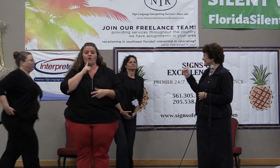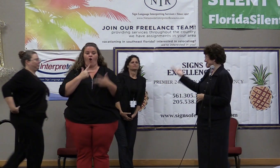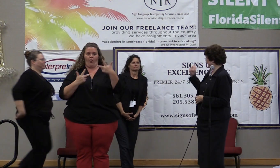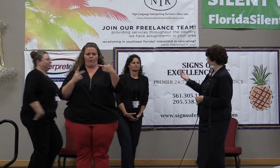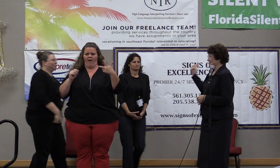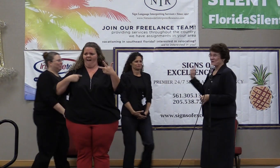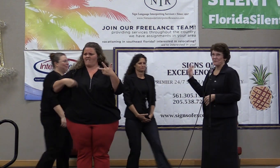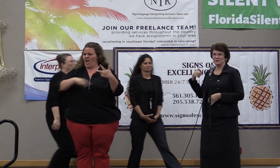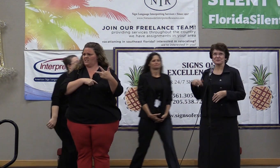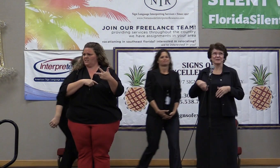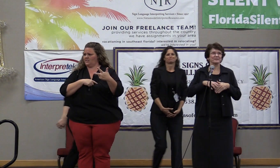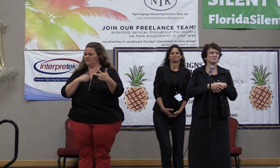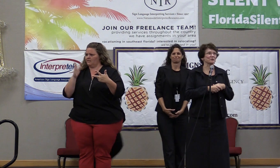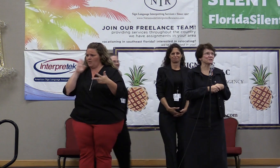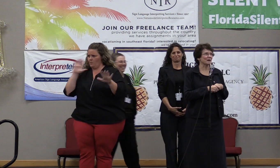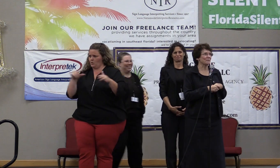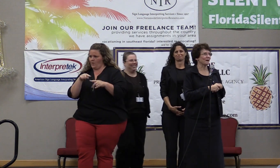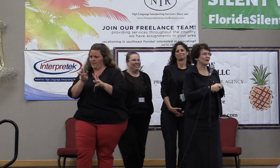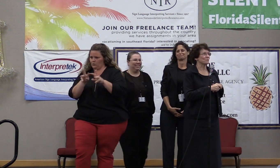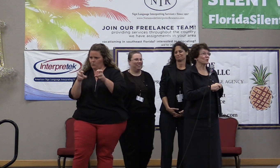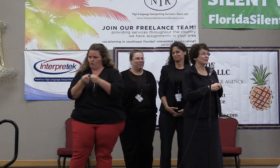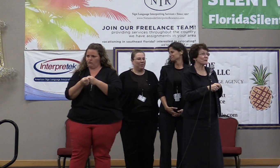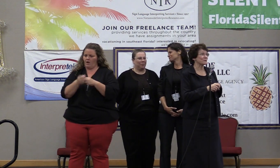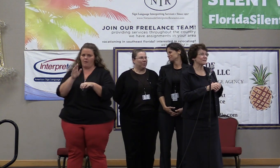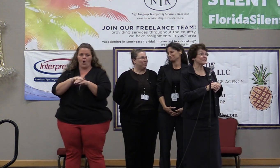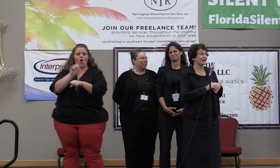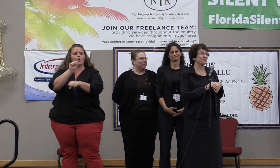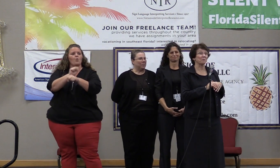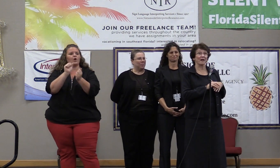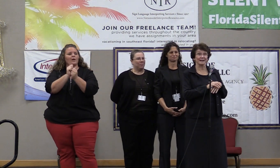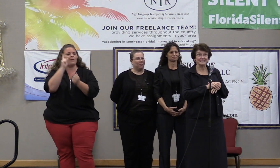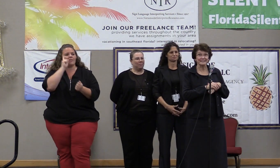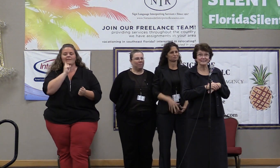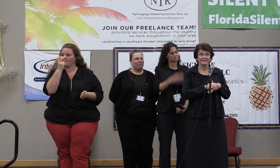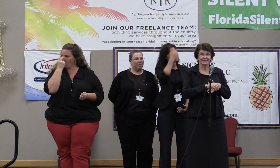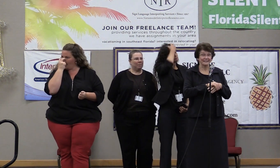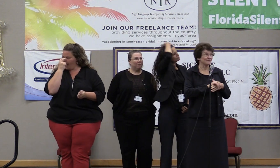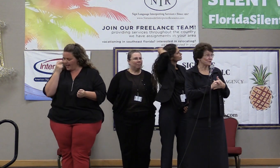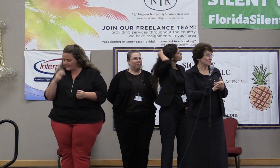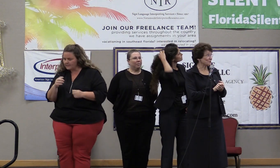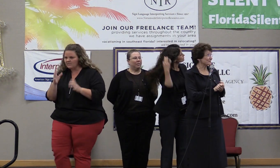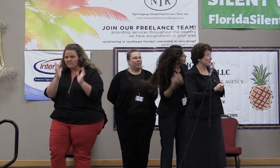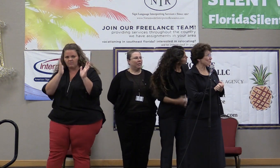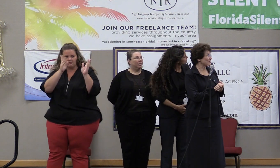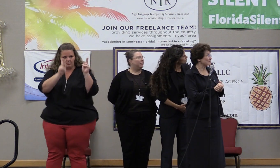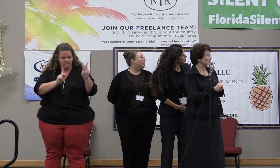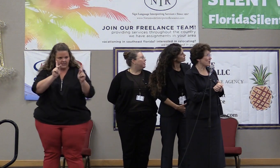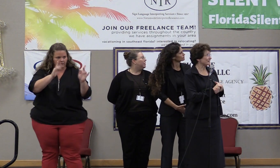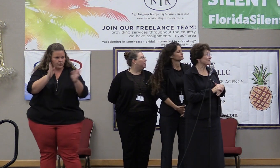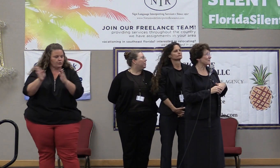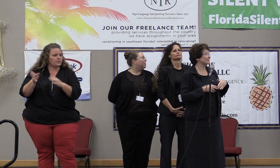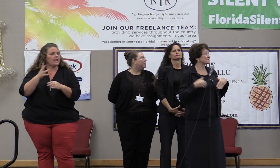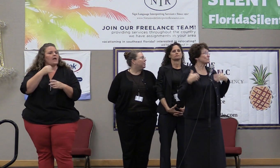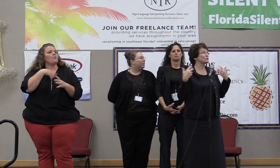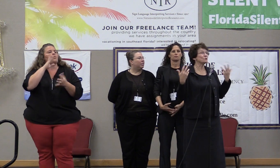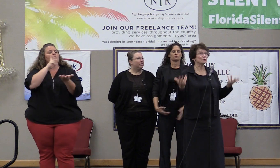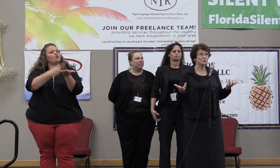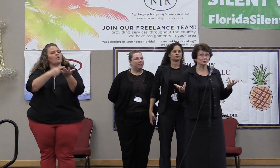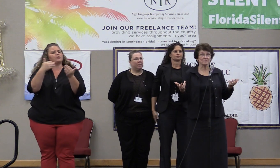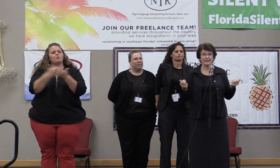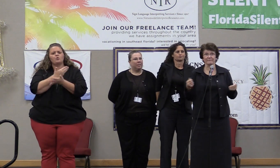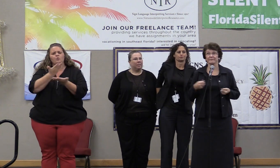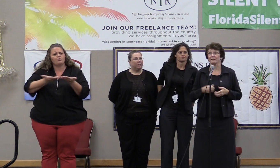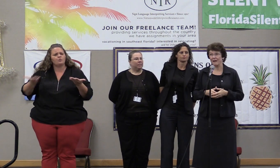3 of us who are doing this workshop on working with deaf-blind individuals, and we're going to be talking about some